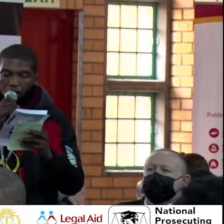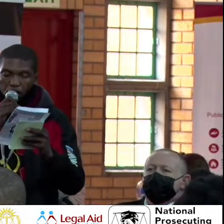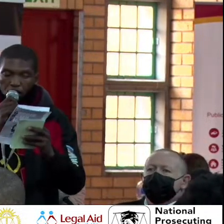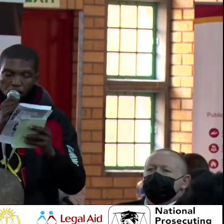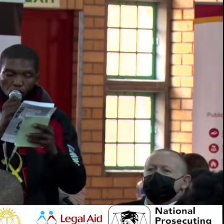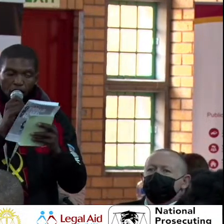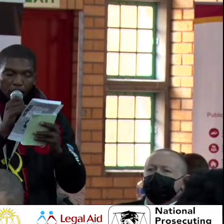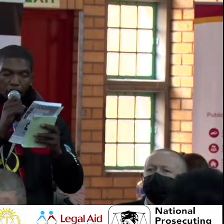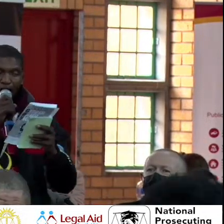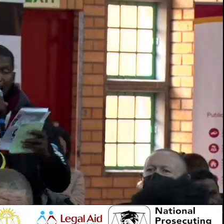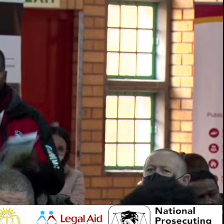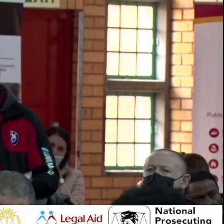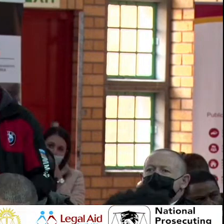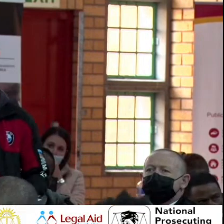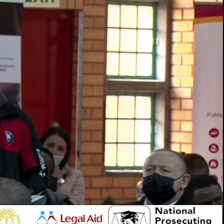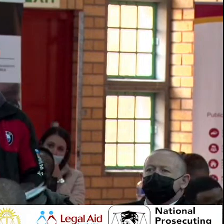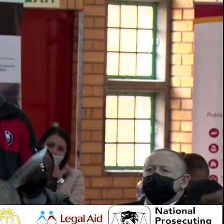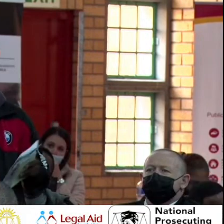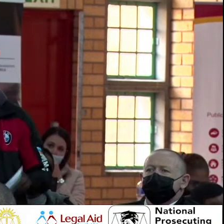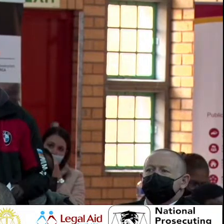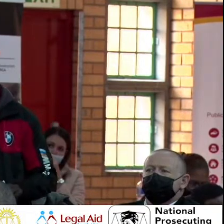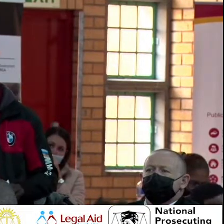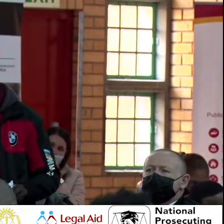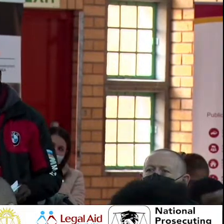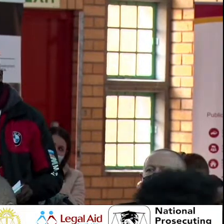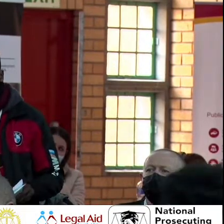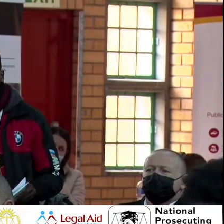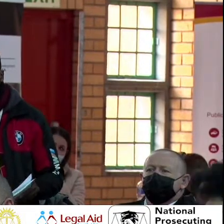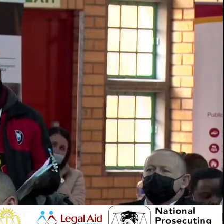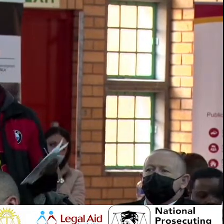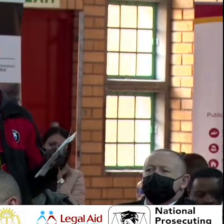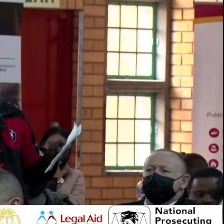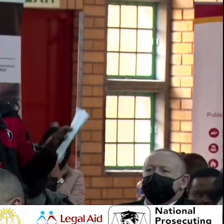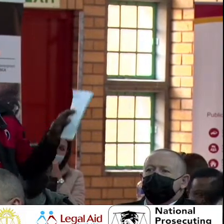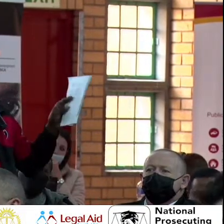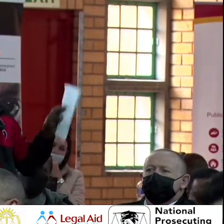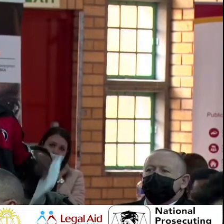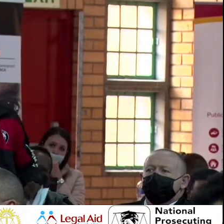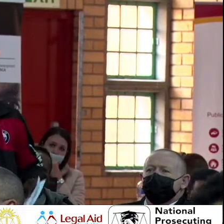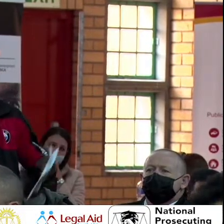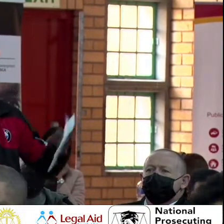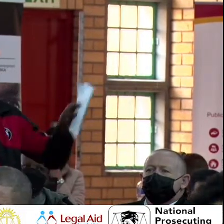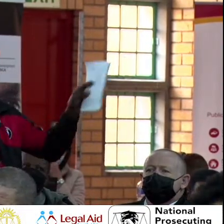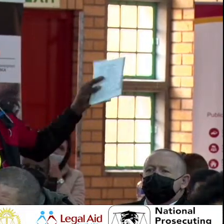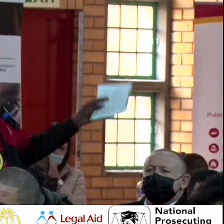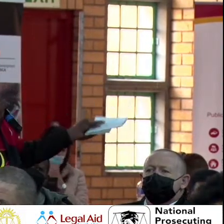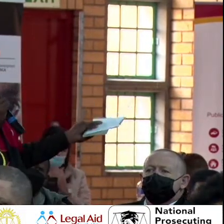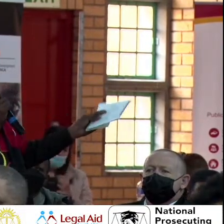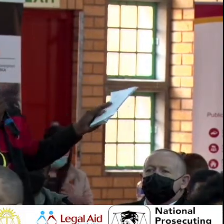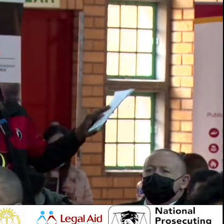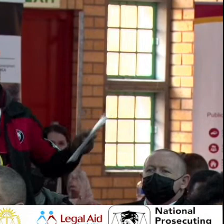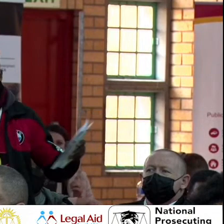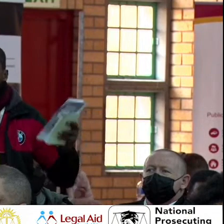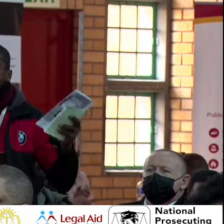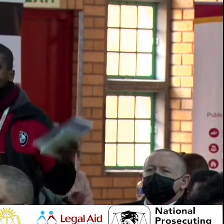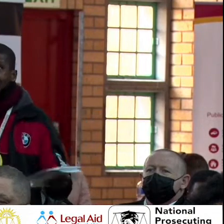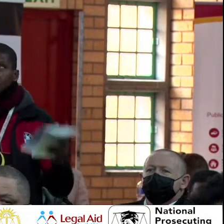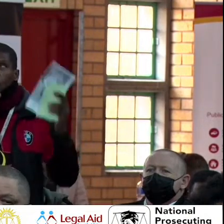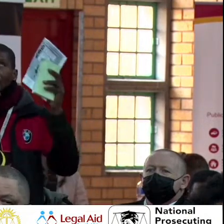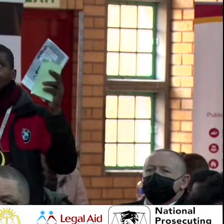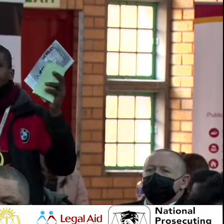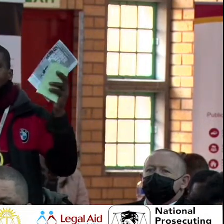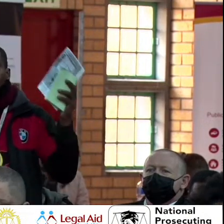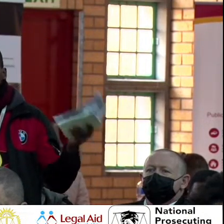point is to have an IPD official that must be stationed here in Delft at